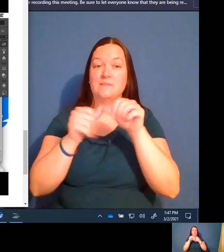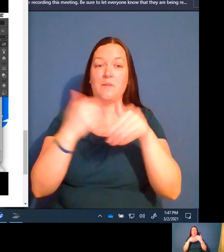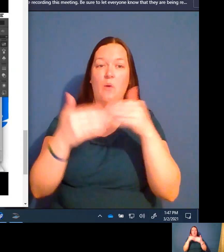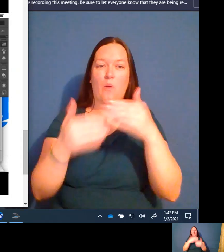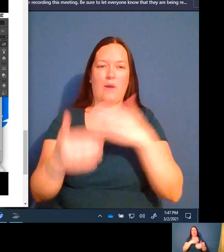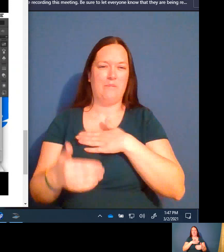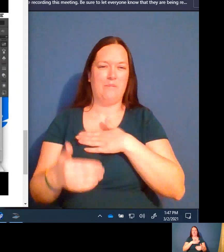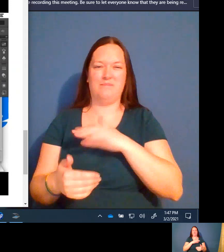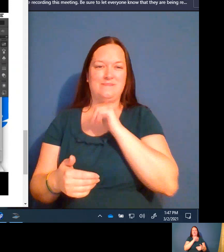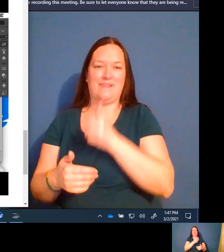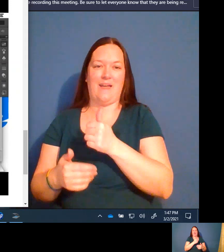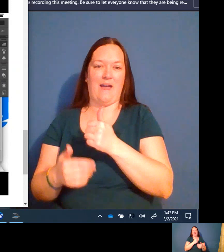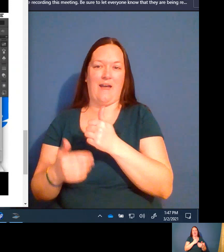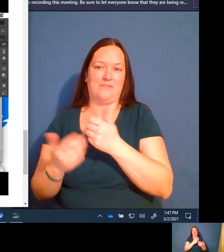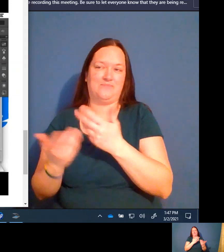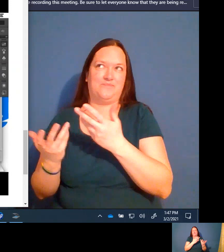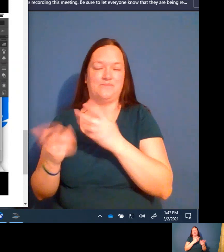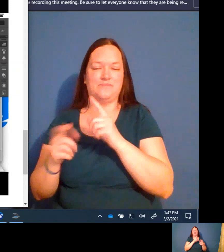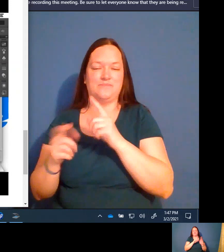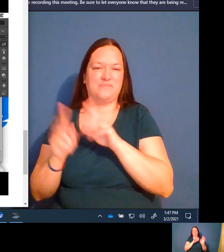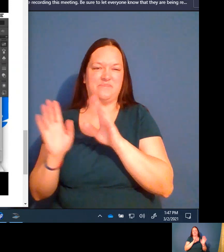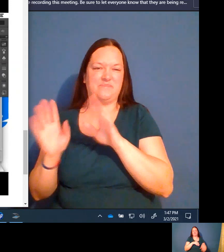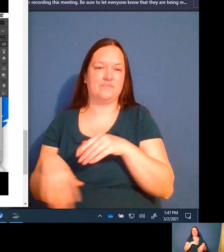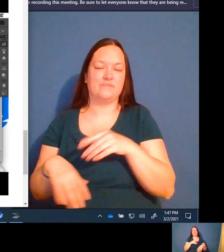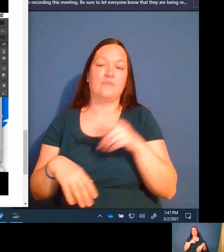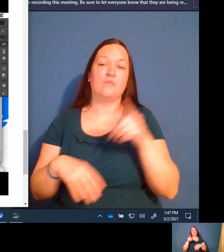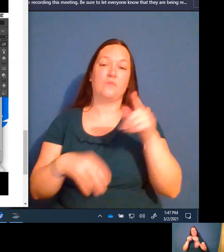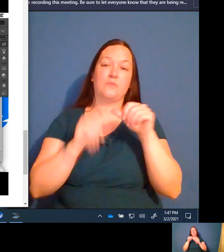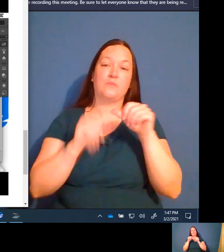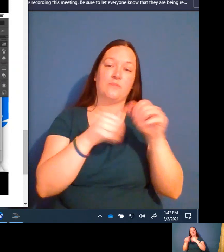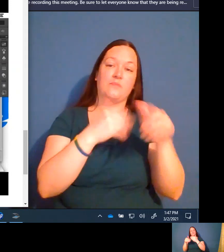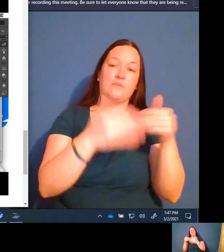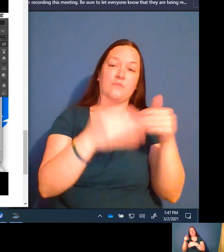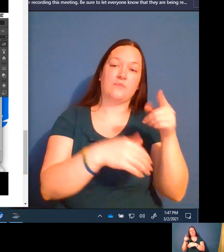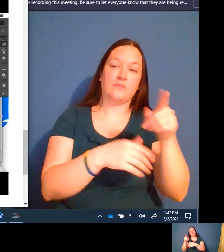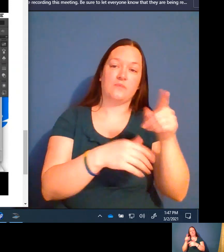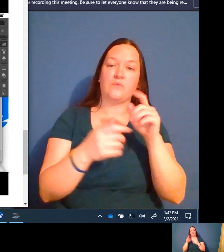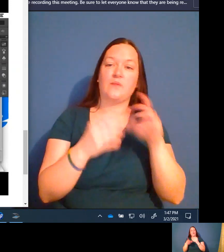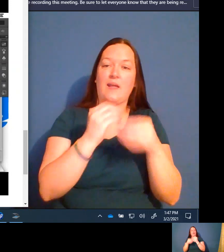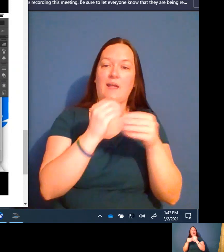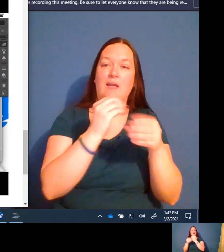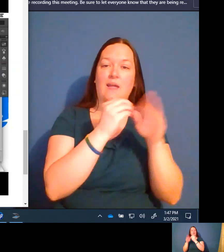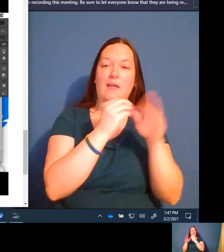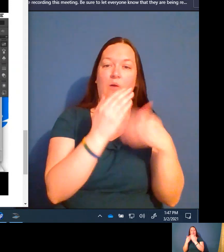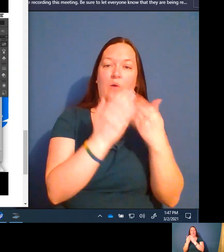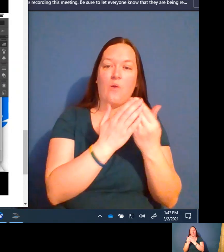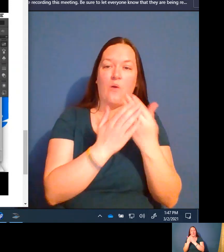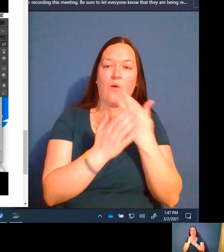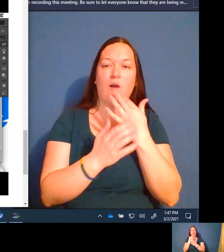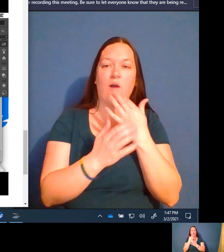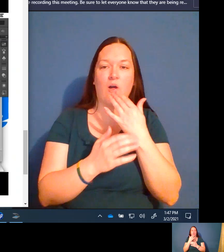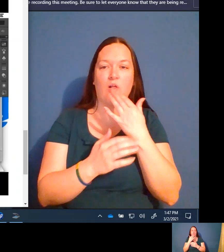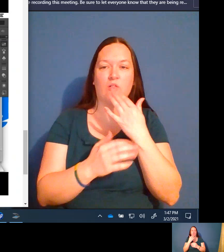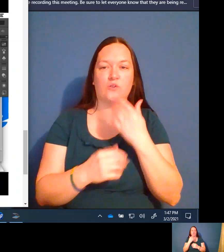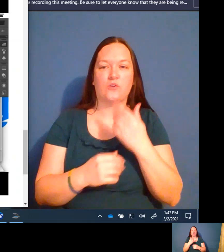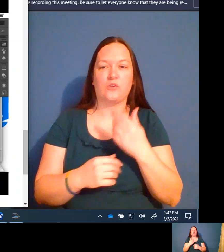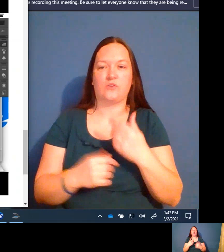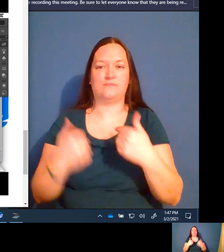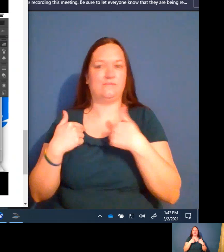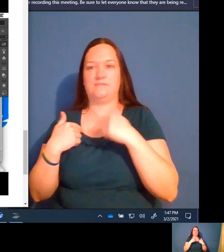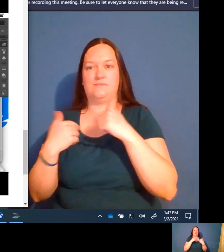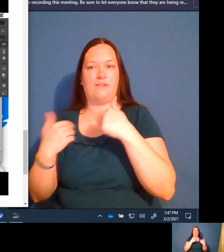mine looks very bad right now, but I want you to keep on going and add all that variation of color. Take your time with this, so I don't have much time to